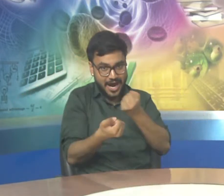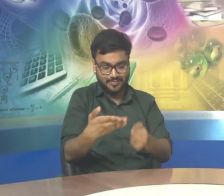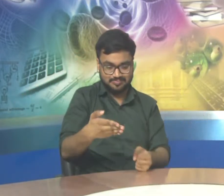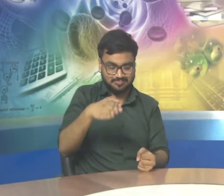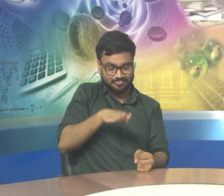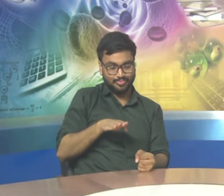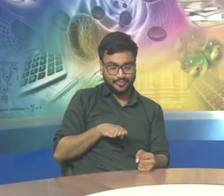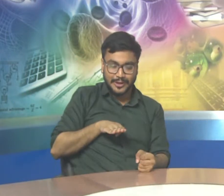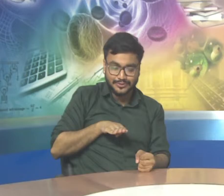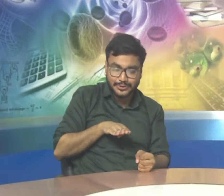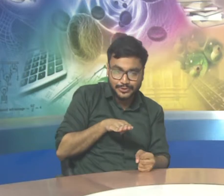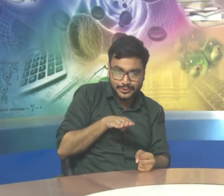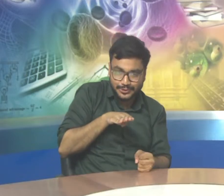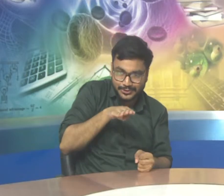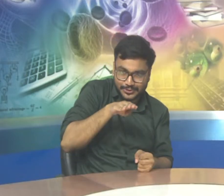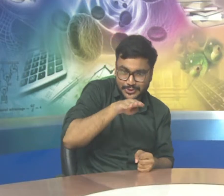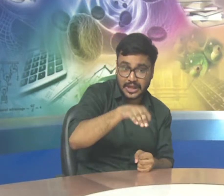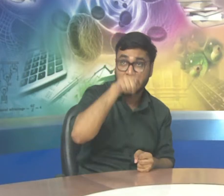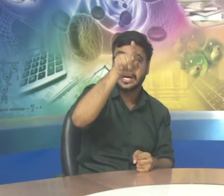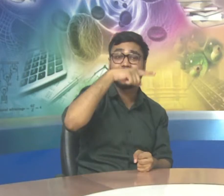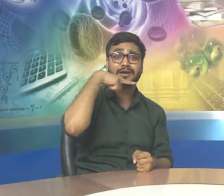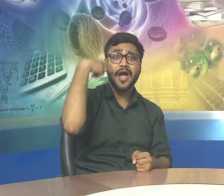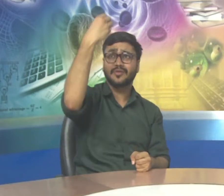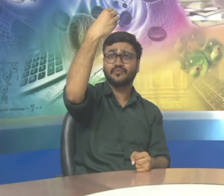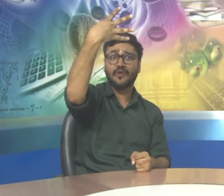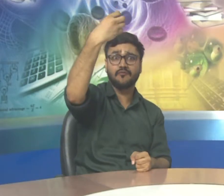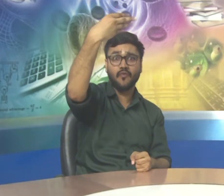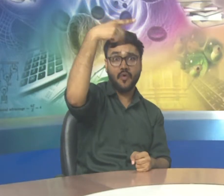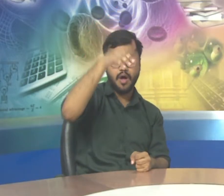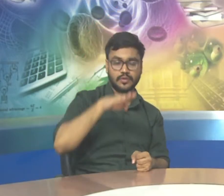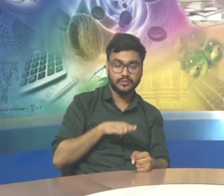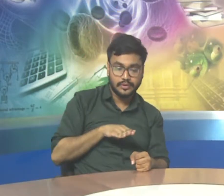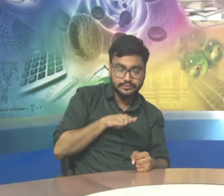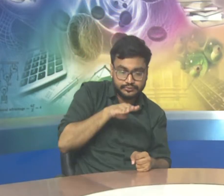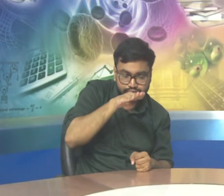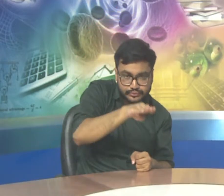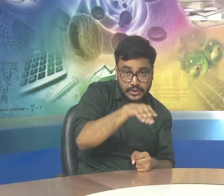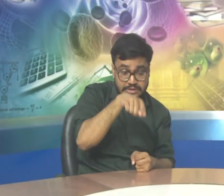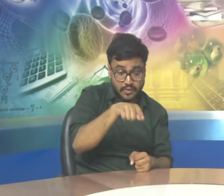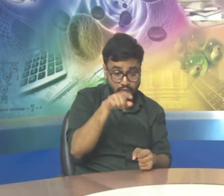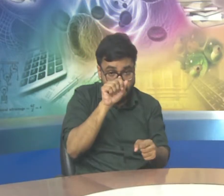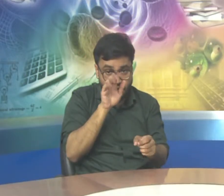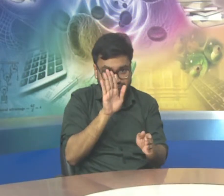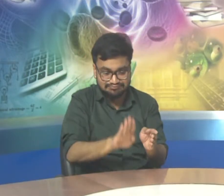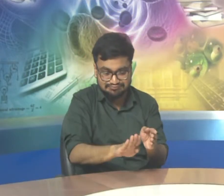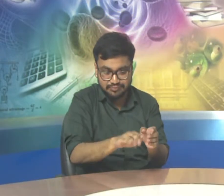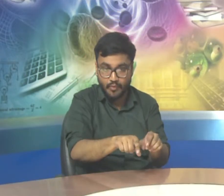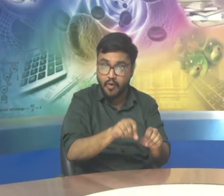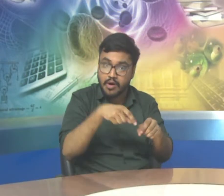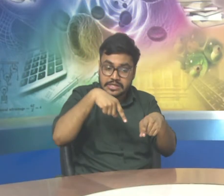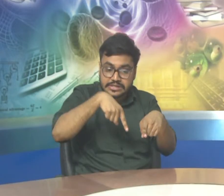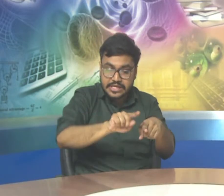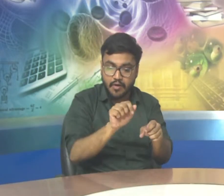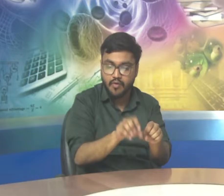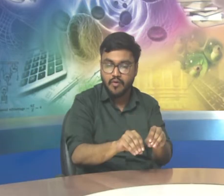when a car moves on a flat road with constant speed, its speed does not